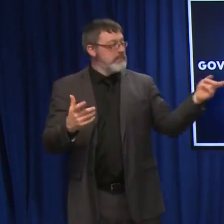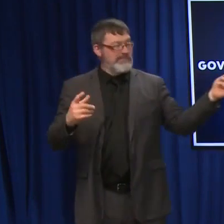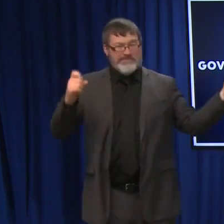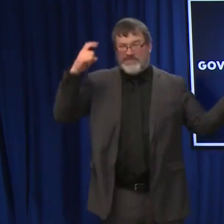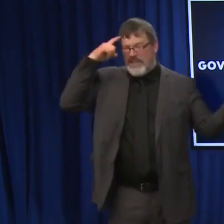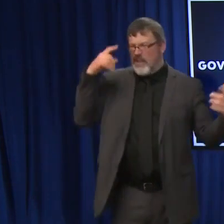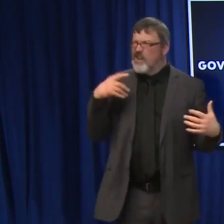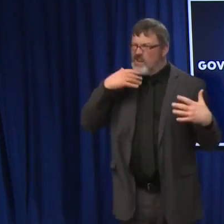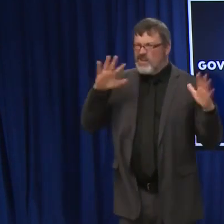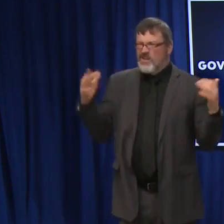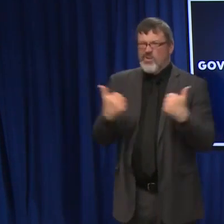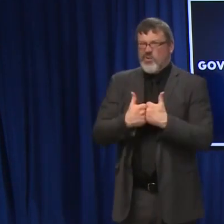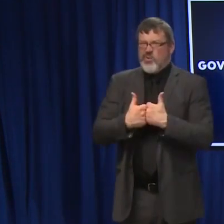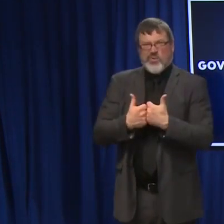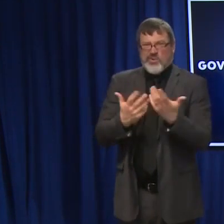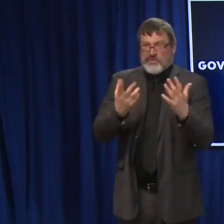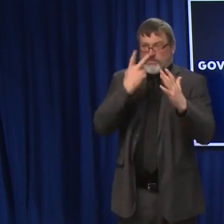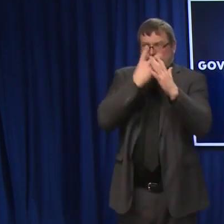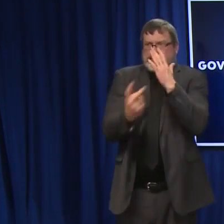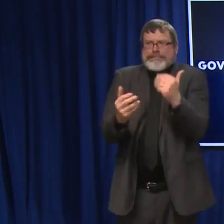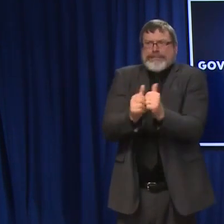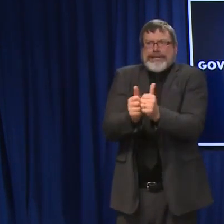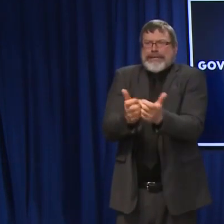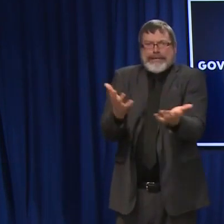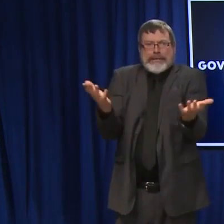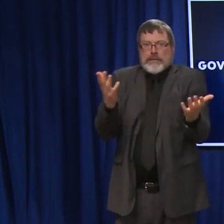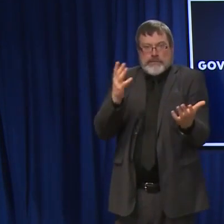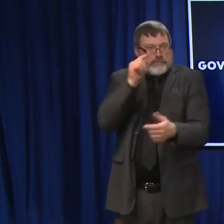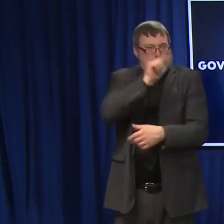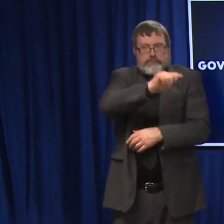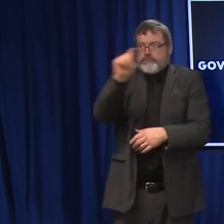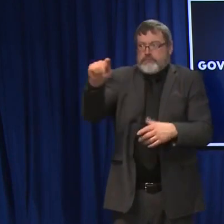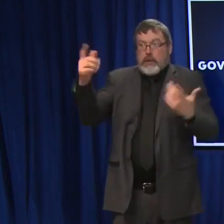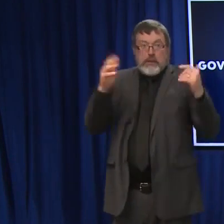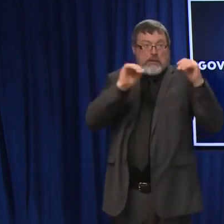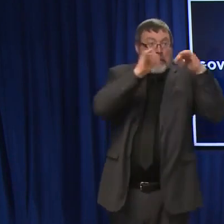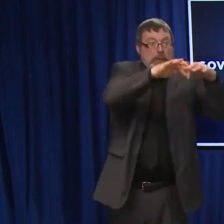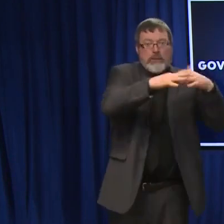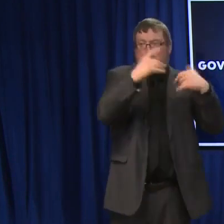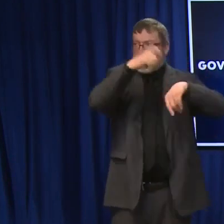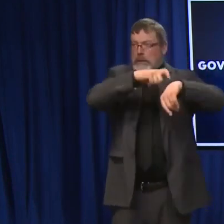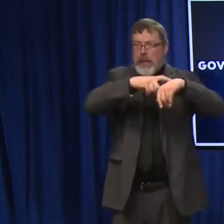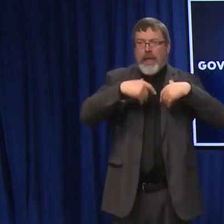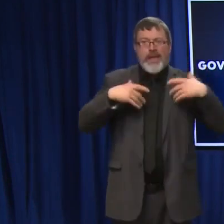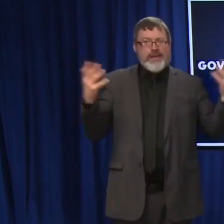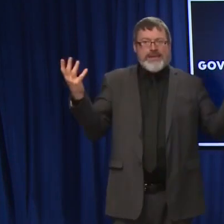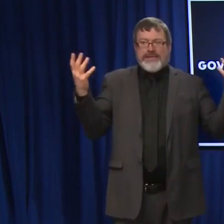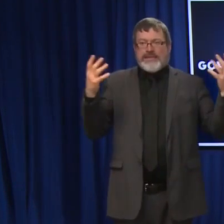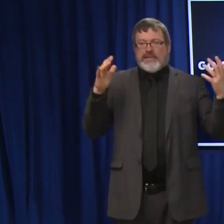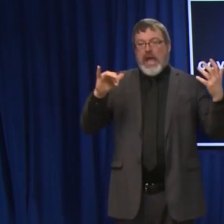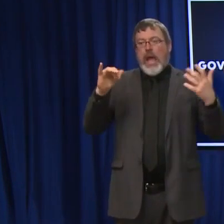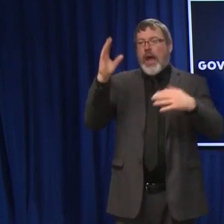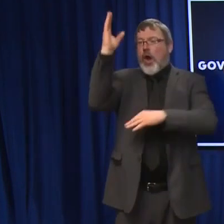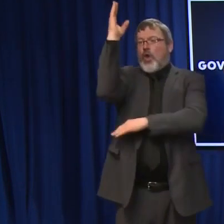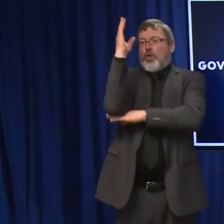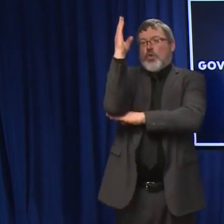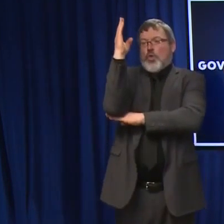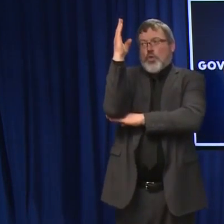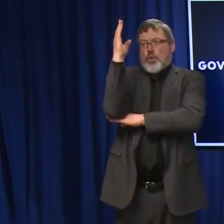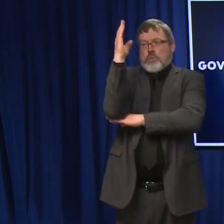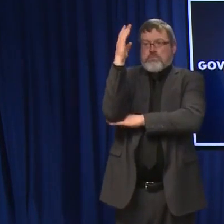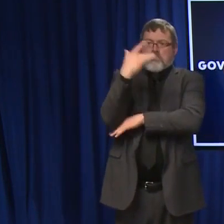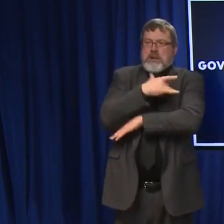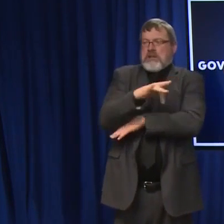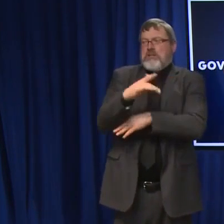one of the fixed sites might be on any given day or any given time. Obviously, I think some of the – you know, midday you're not going to see as high of a level. Early in the morning you're going to see a lot of